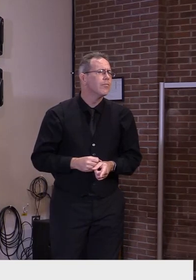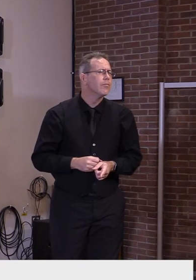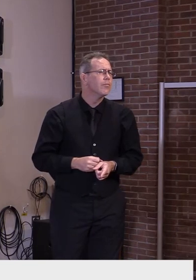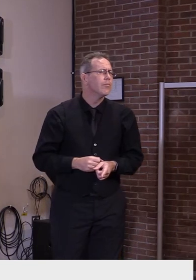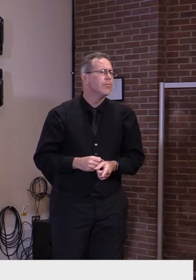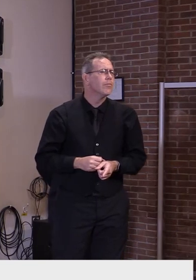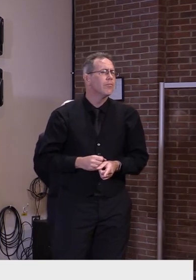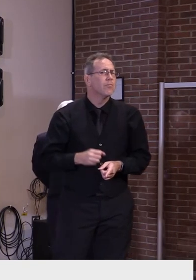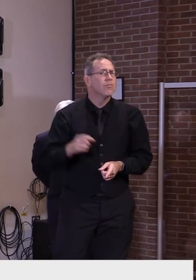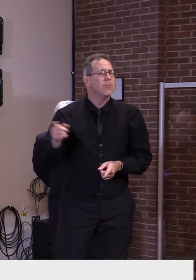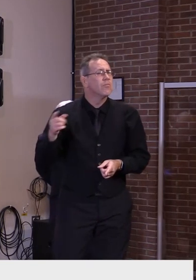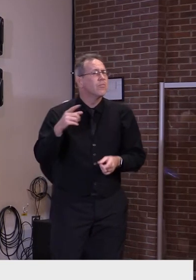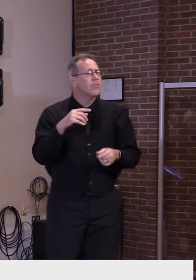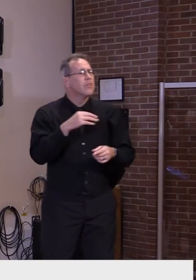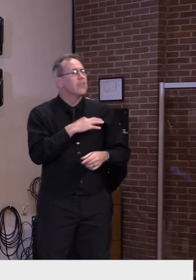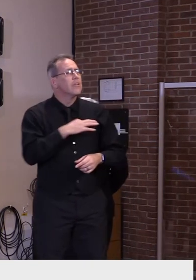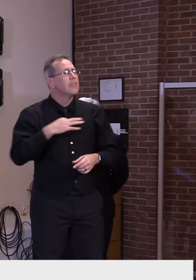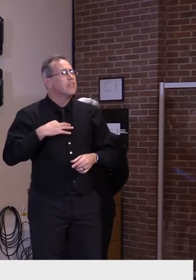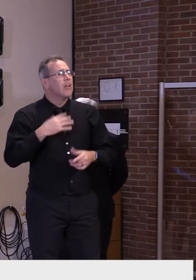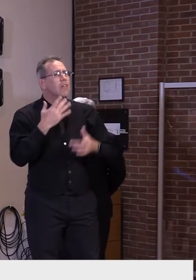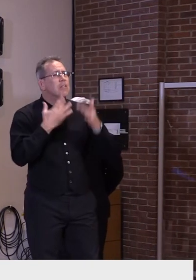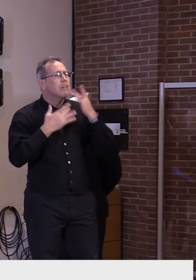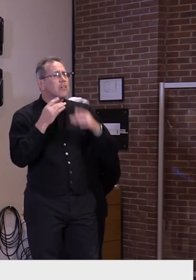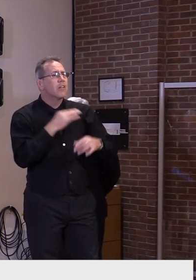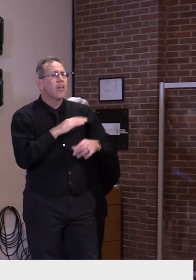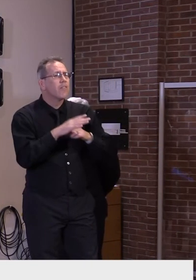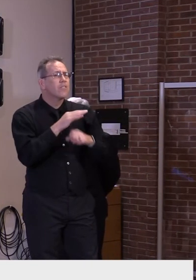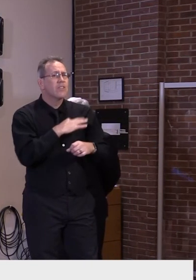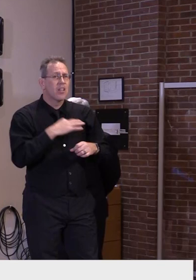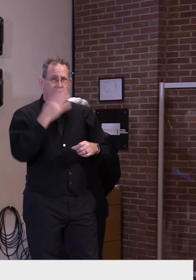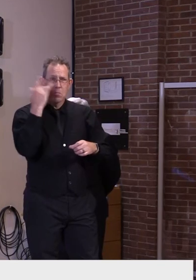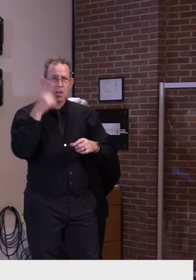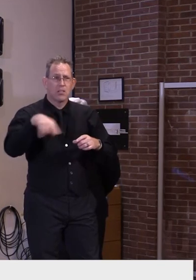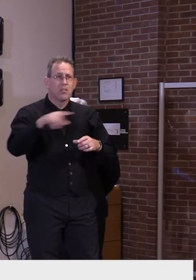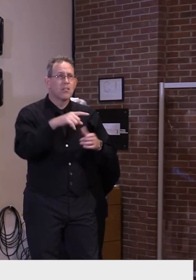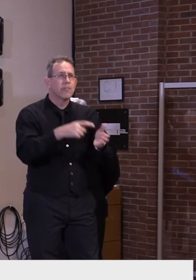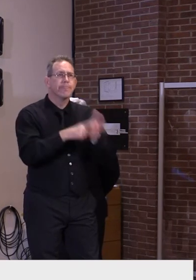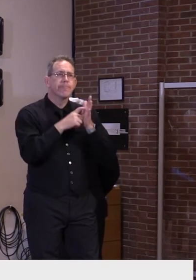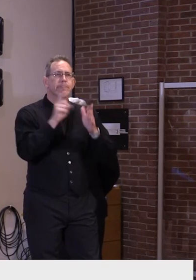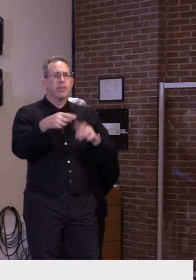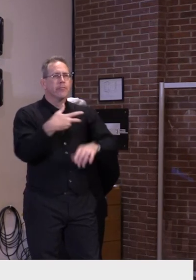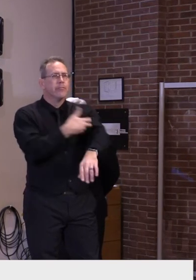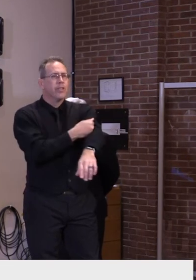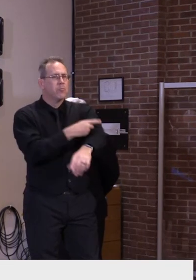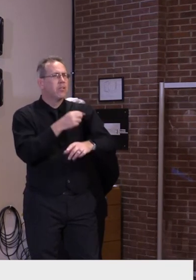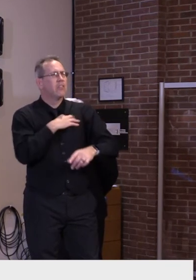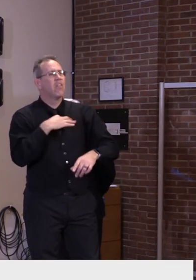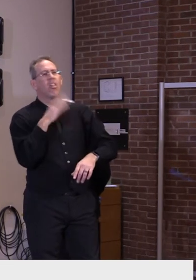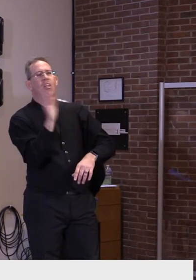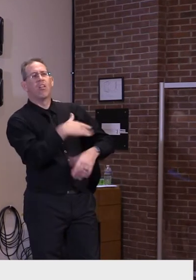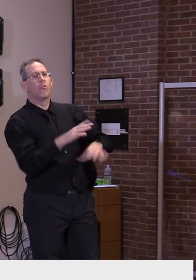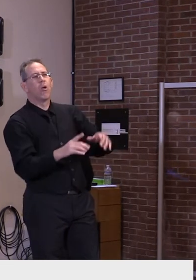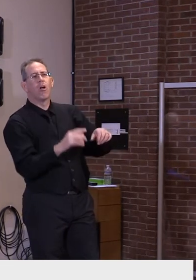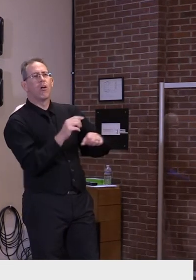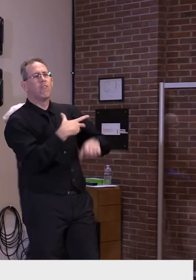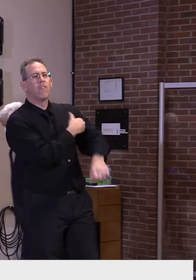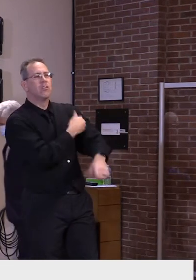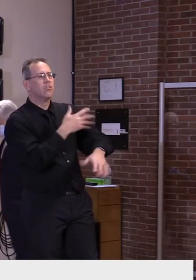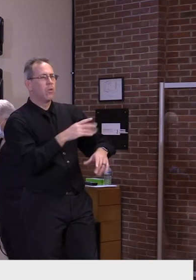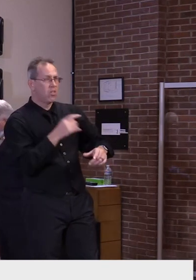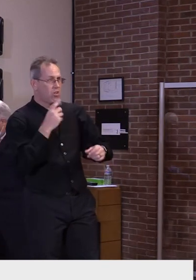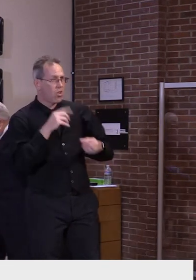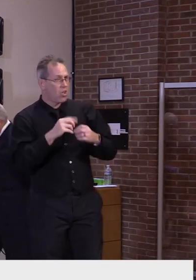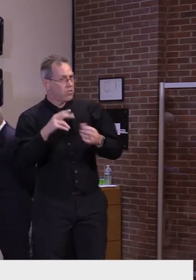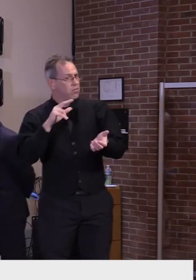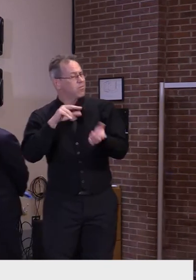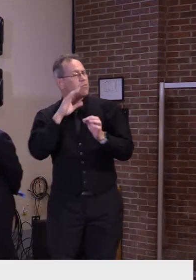and if that was expected to be exacerbated by the vaccine mandate. A nurse shared with me, and this is one of my articles on the website,